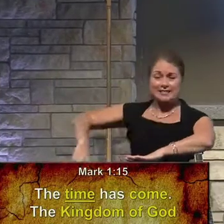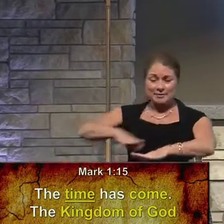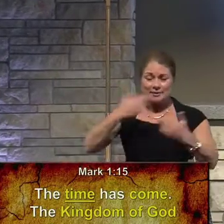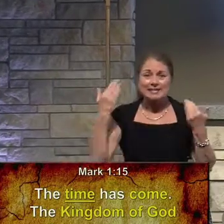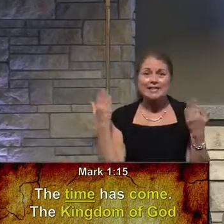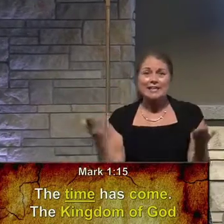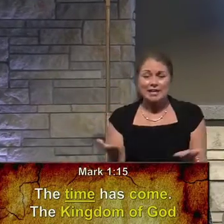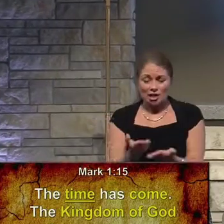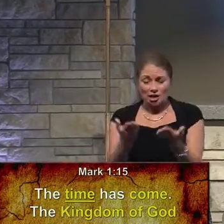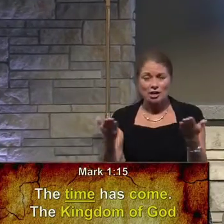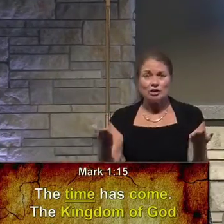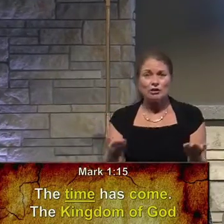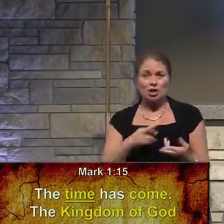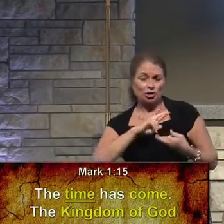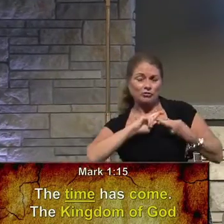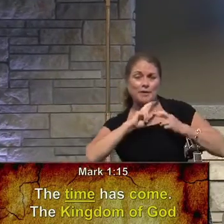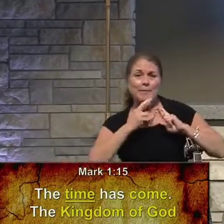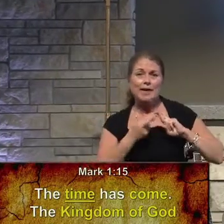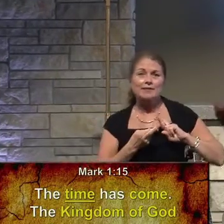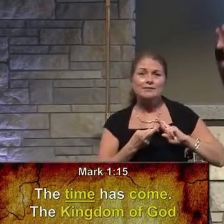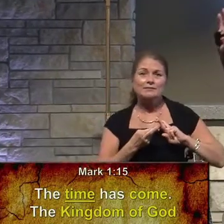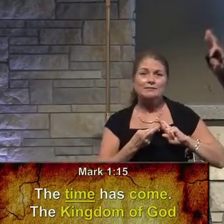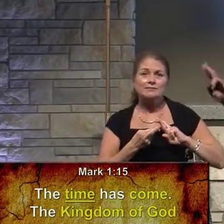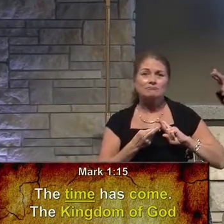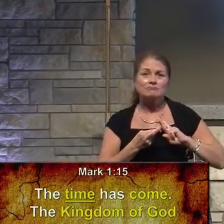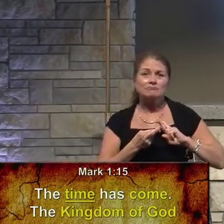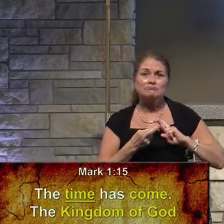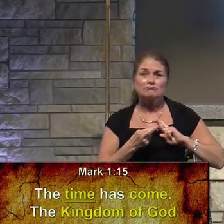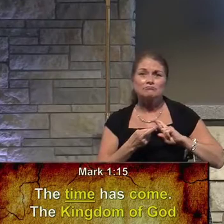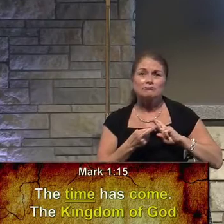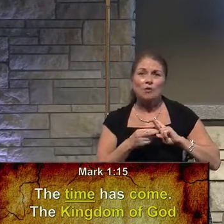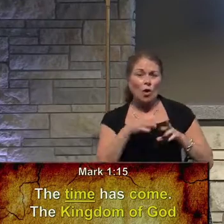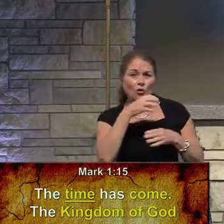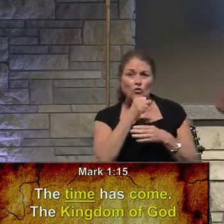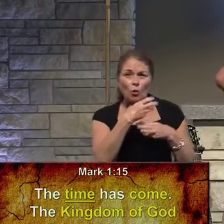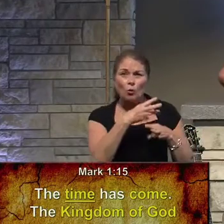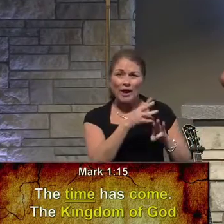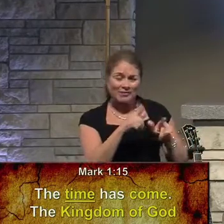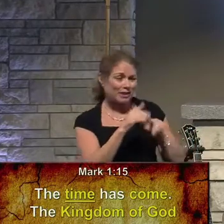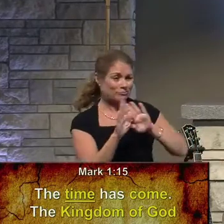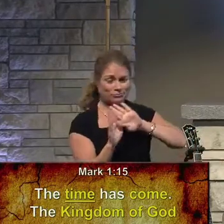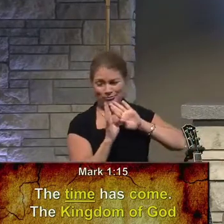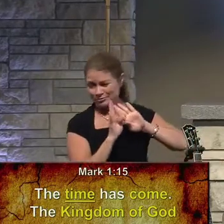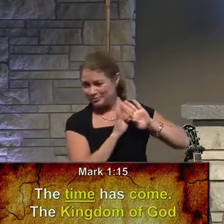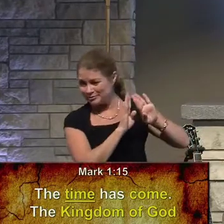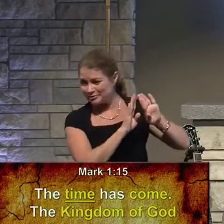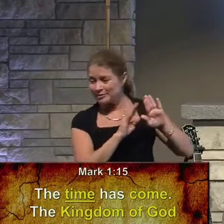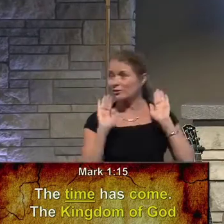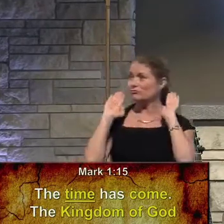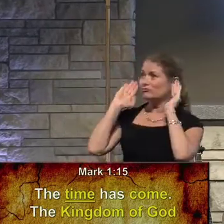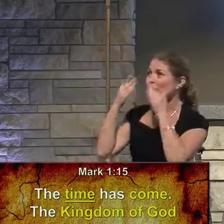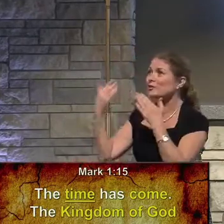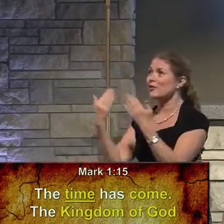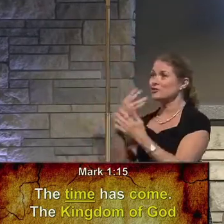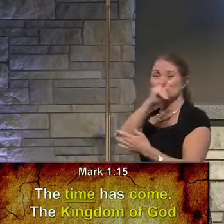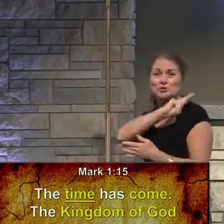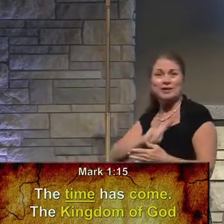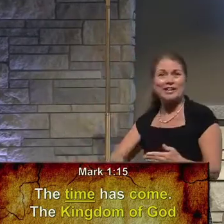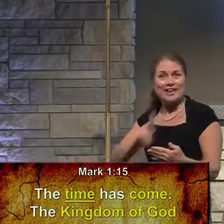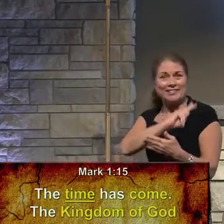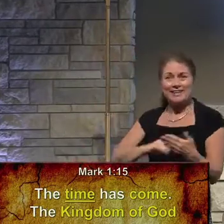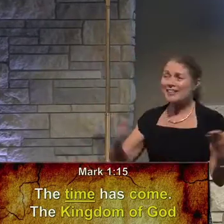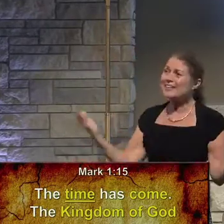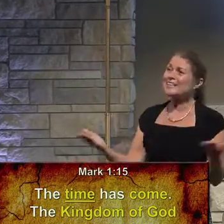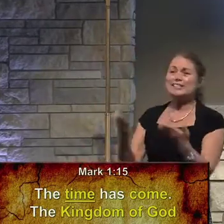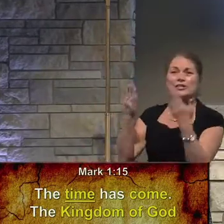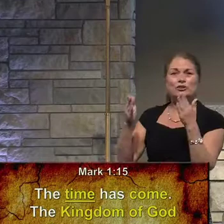here. Repent. Turn away from that old way of life. Turn to the new king, the king that is here. Face